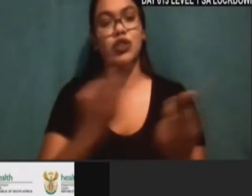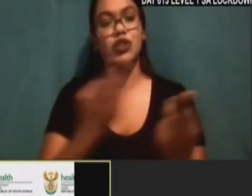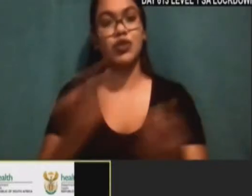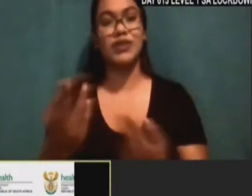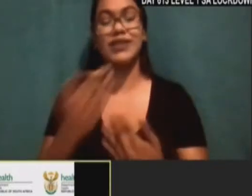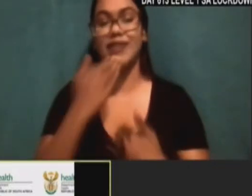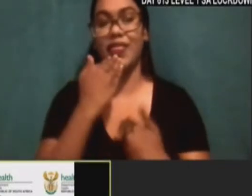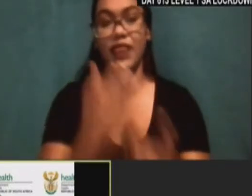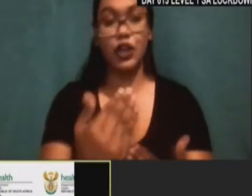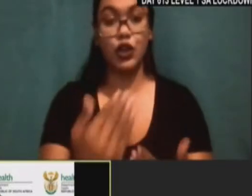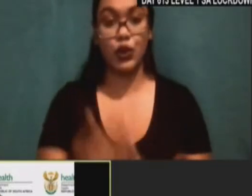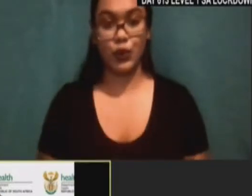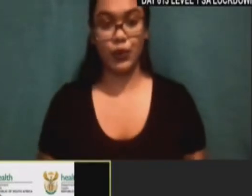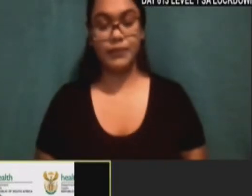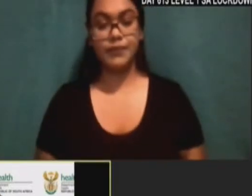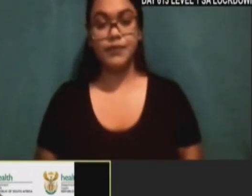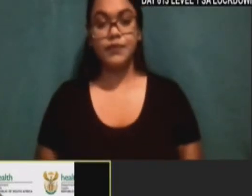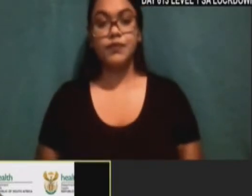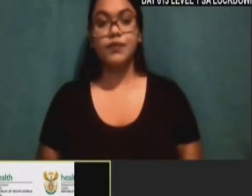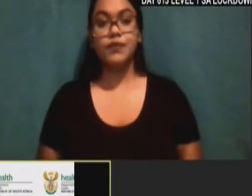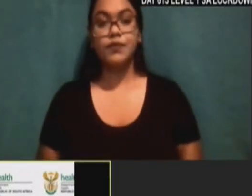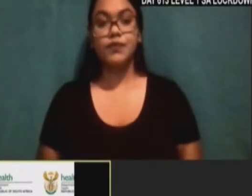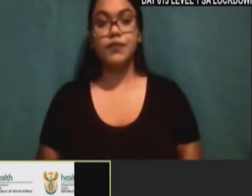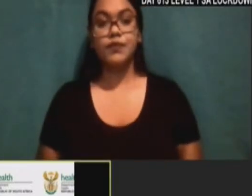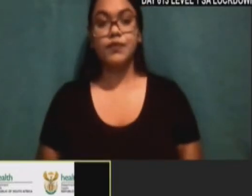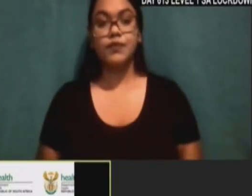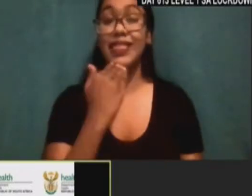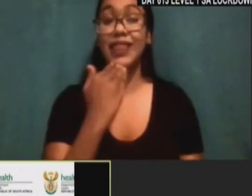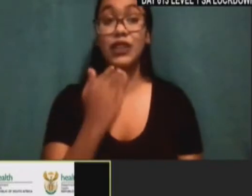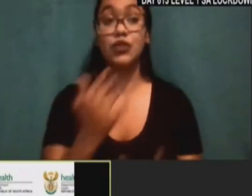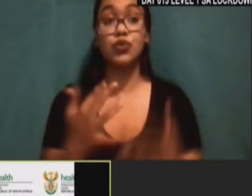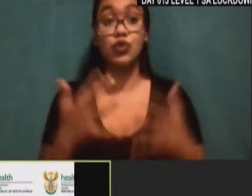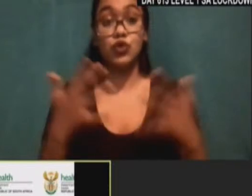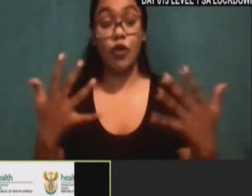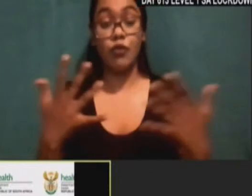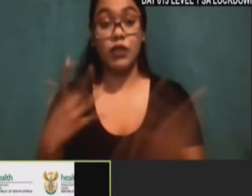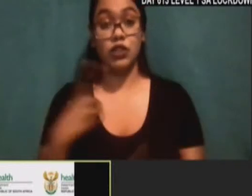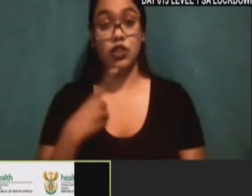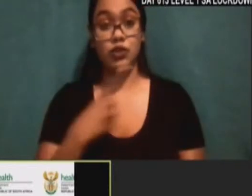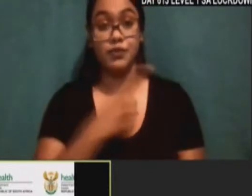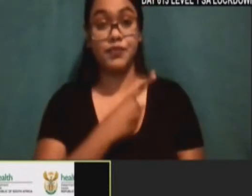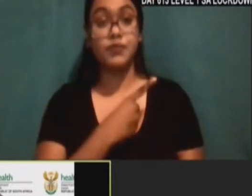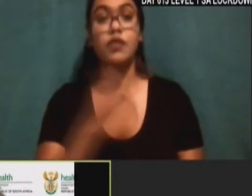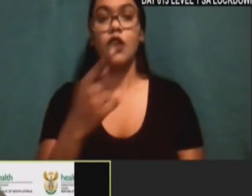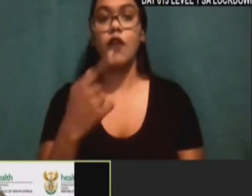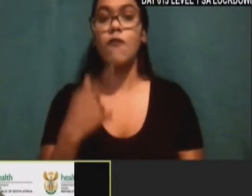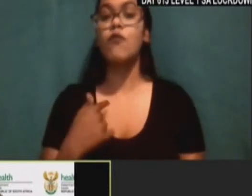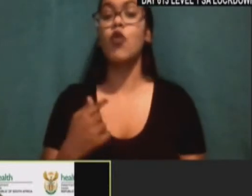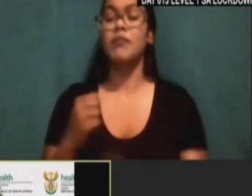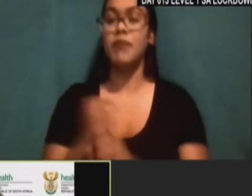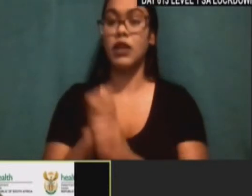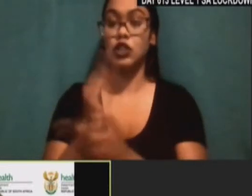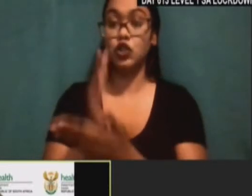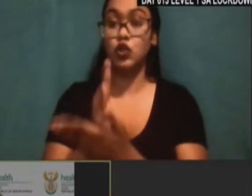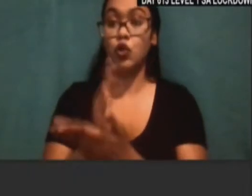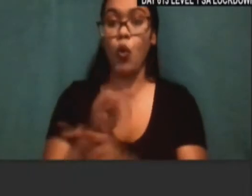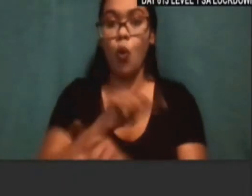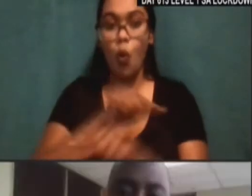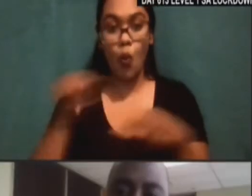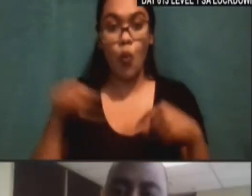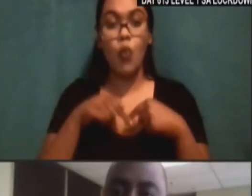Thanks very much, Dr. Khongwana, for assuring us that as far as the province is concerned, you are ready for